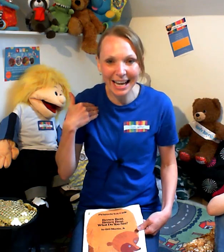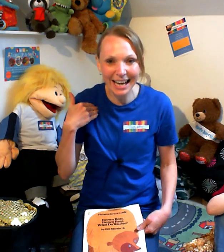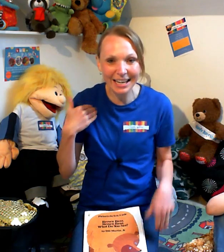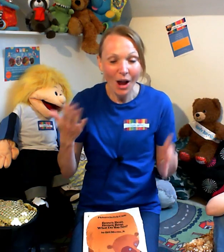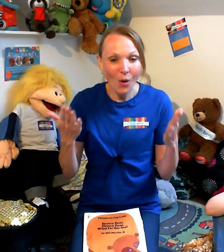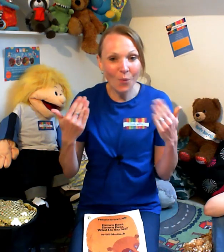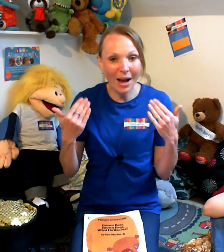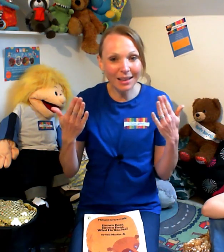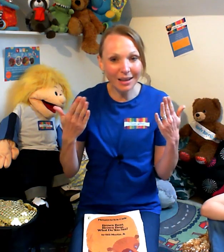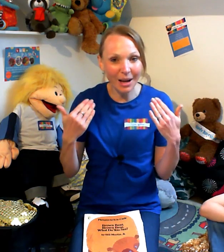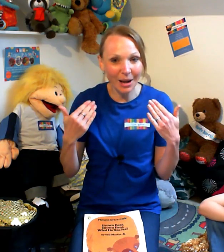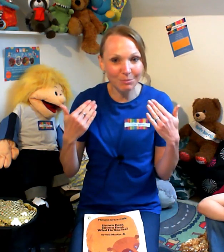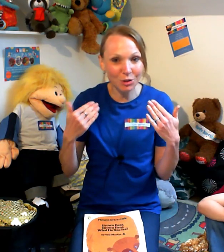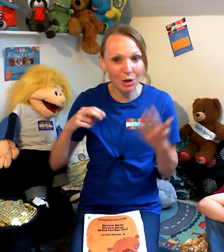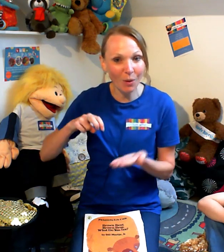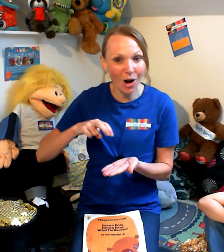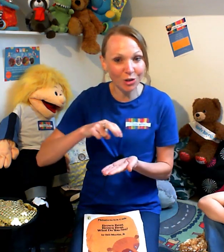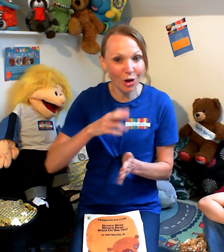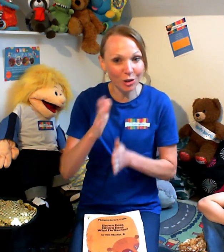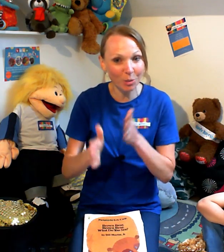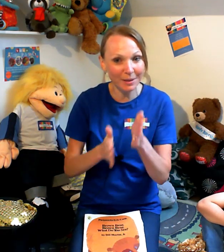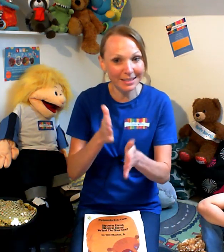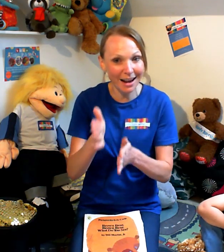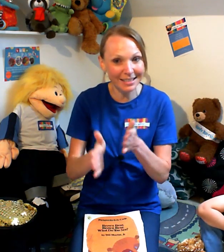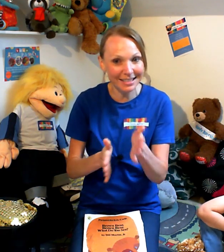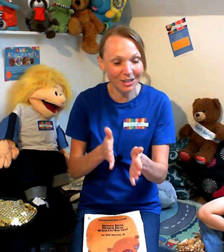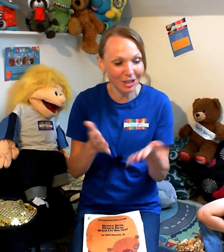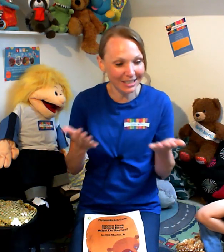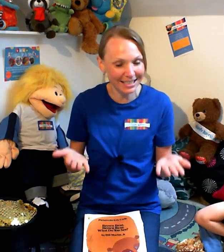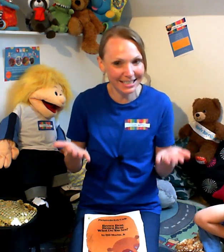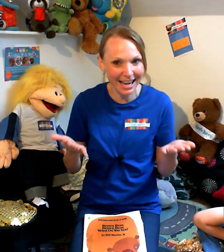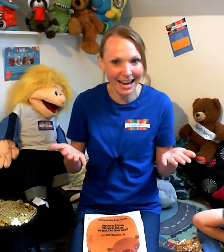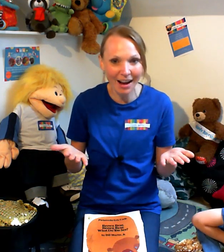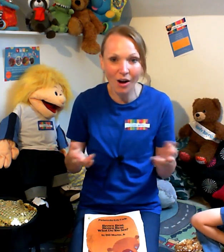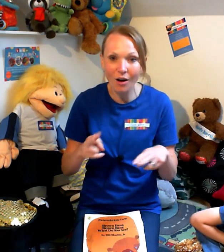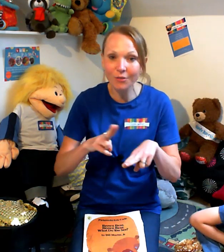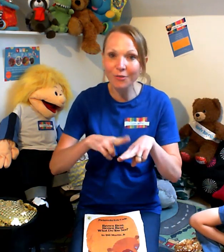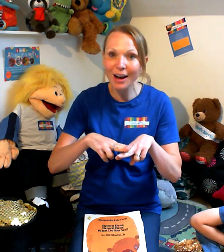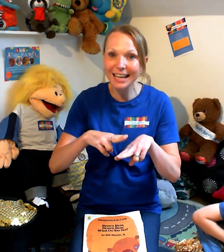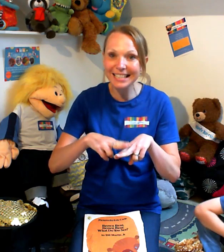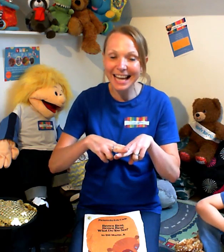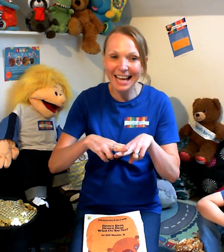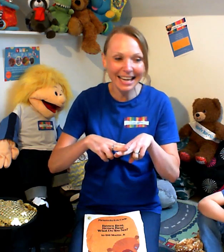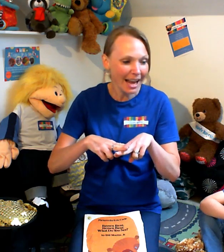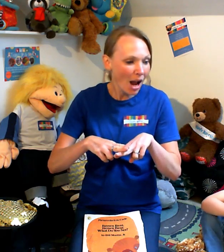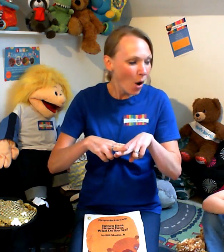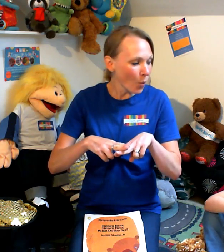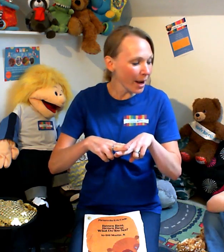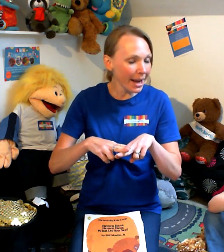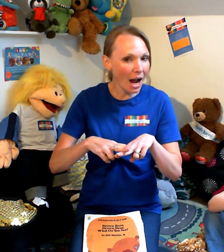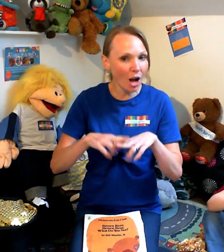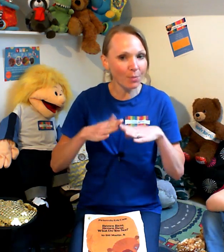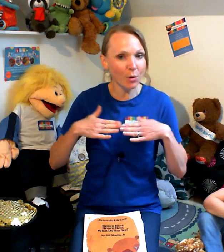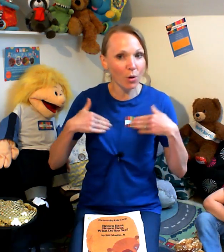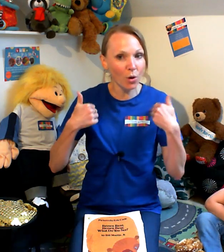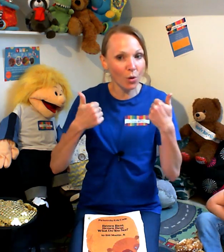Morning! Welcome to our Toddle Up and Sign session today on Friday. We hope you are all